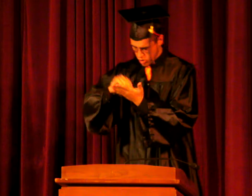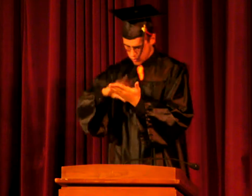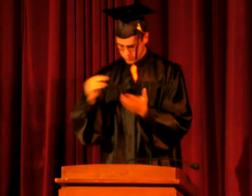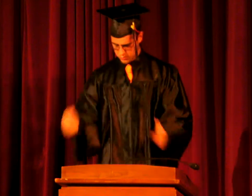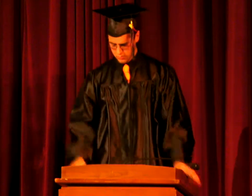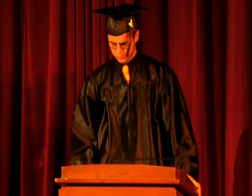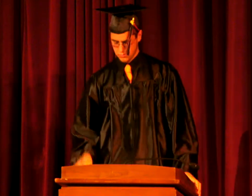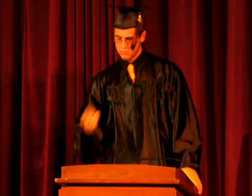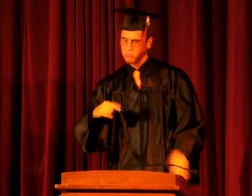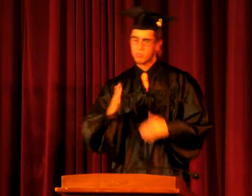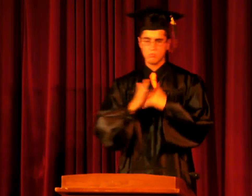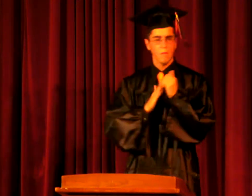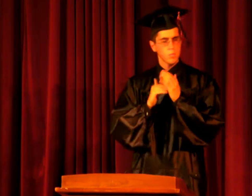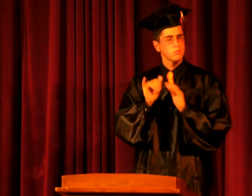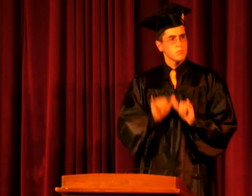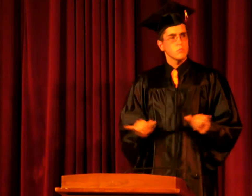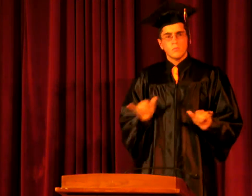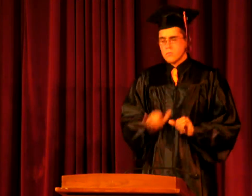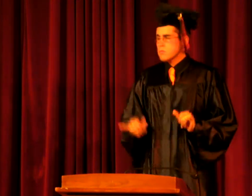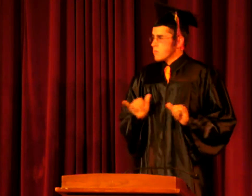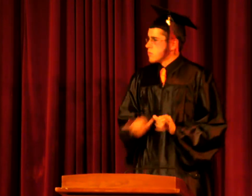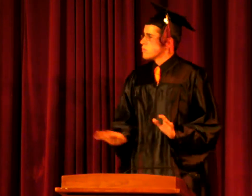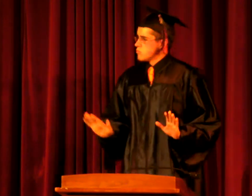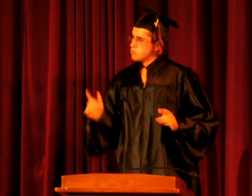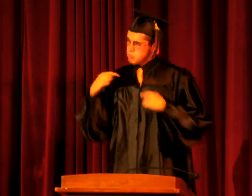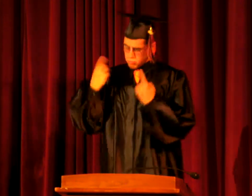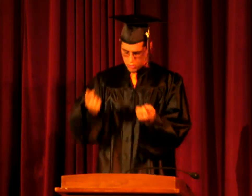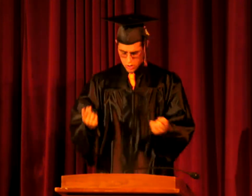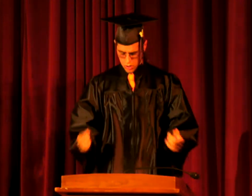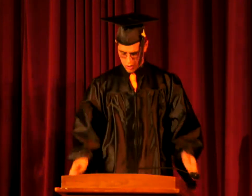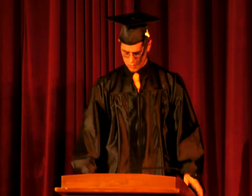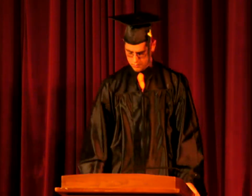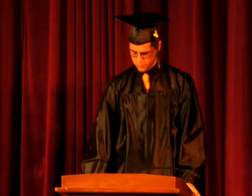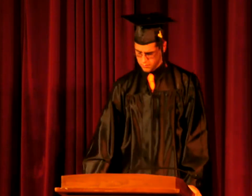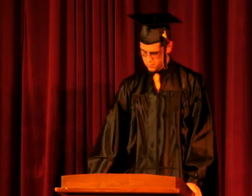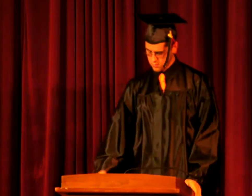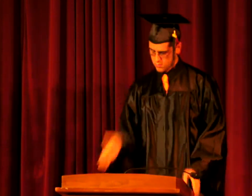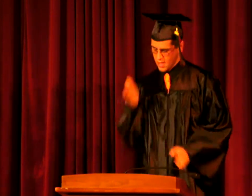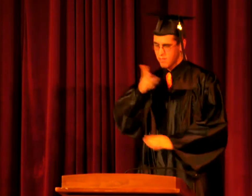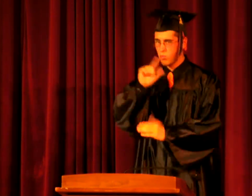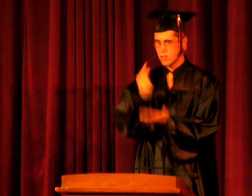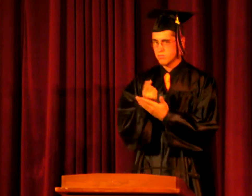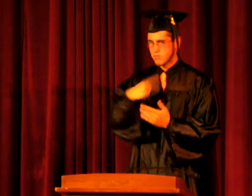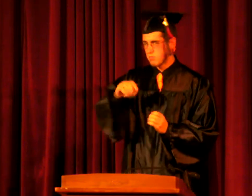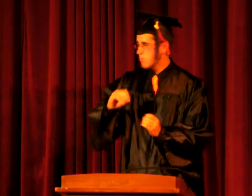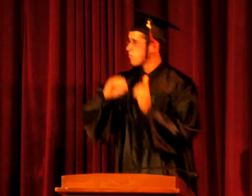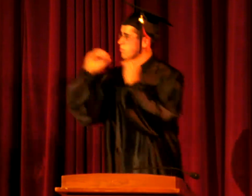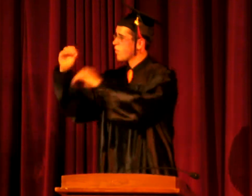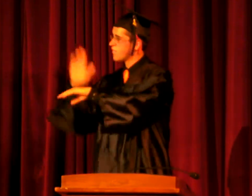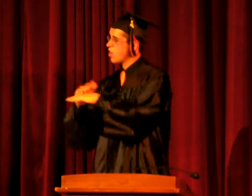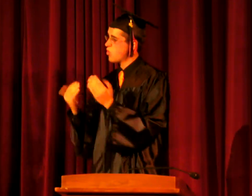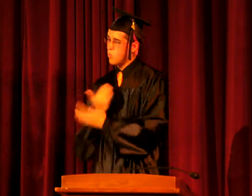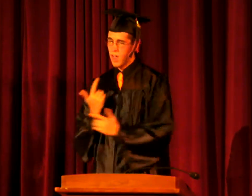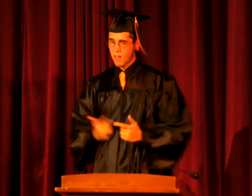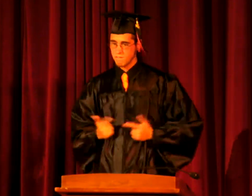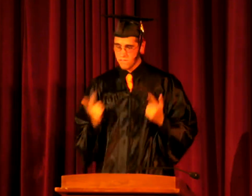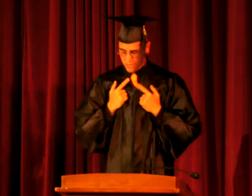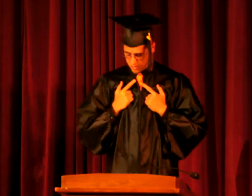Some of us may be concerned about being RSD. At RSD, we're comfortable with the environment, we know our routine. But